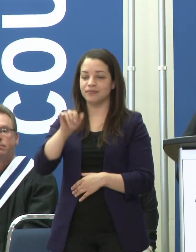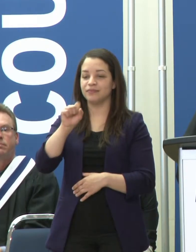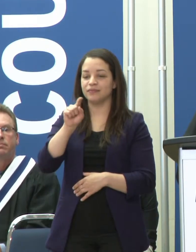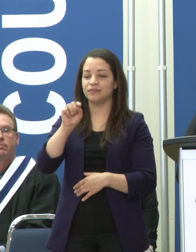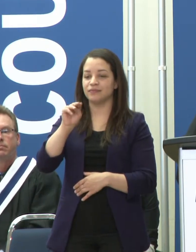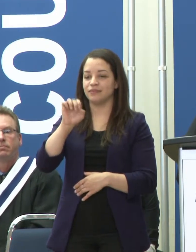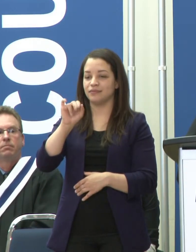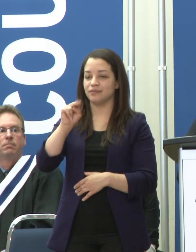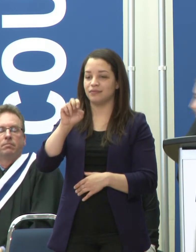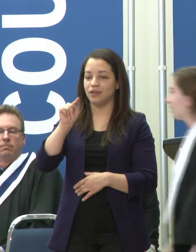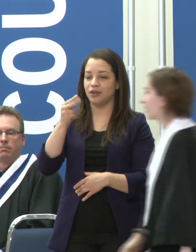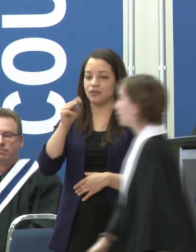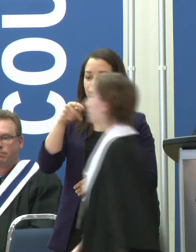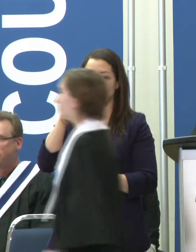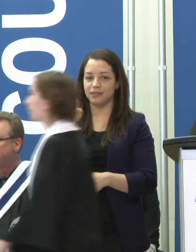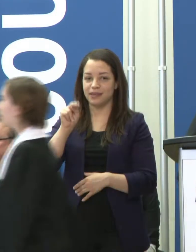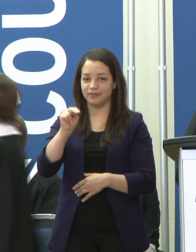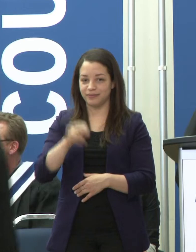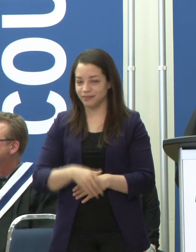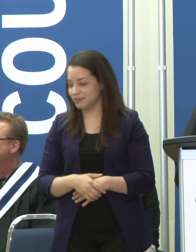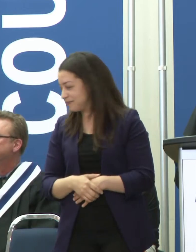Jasmine Thompson.